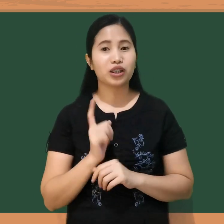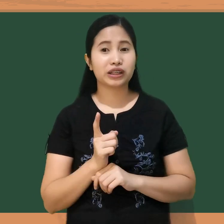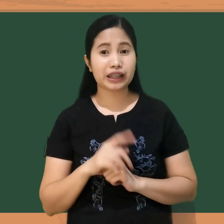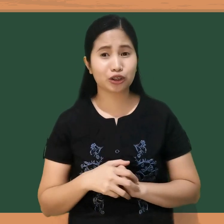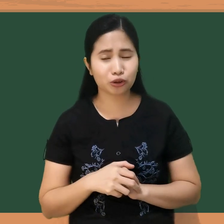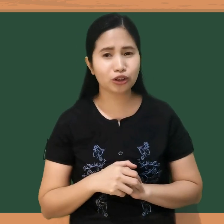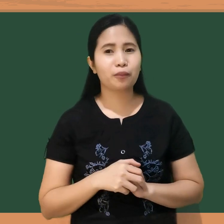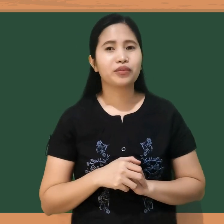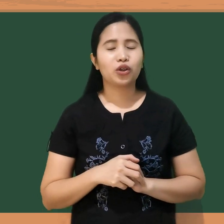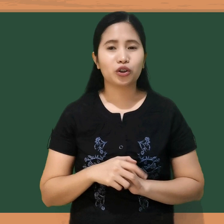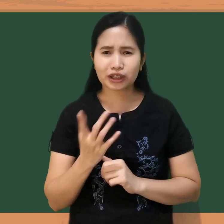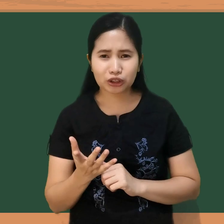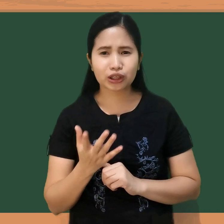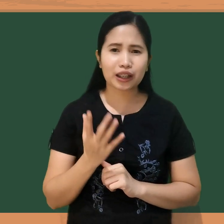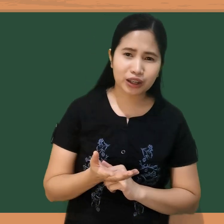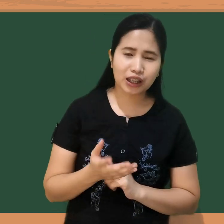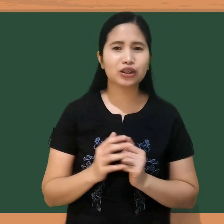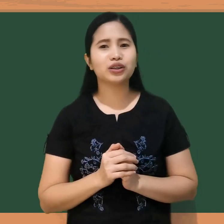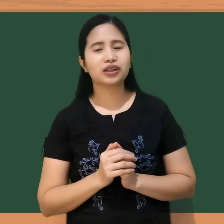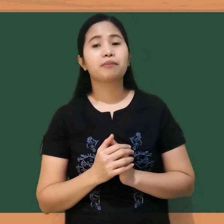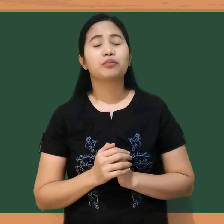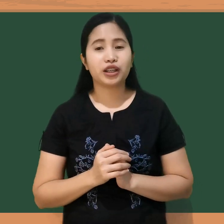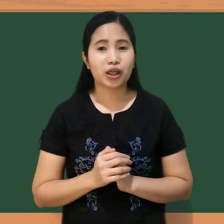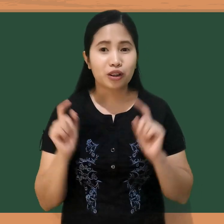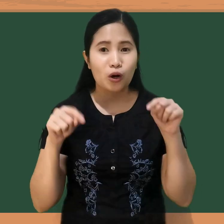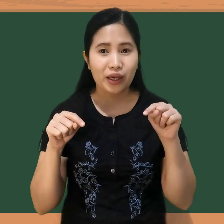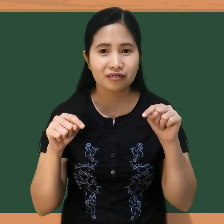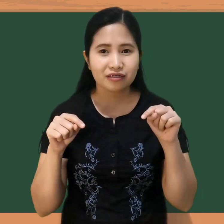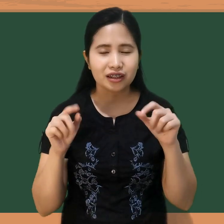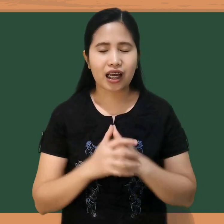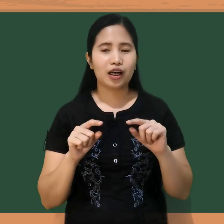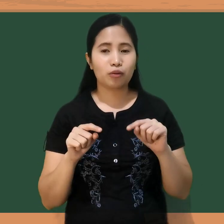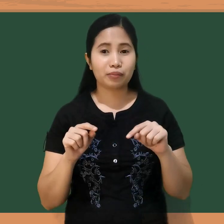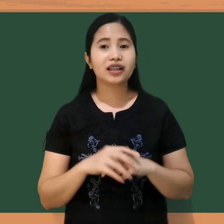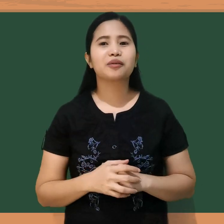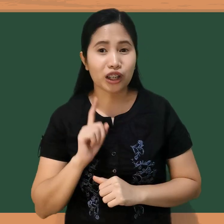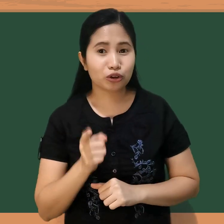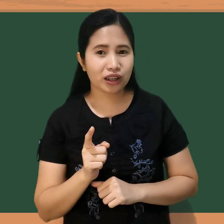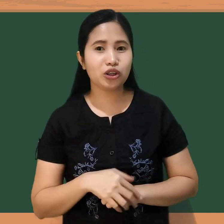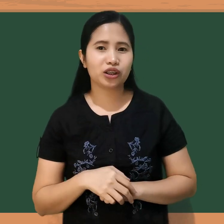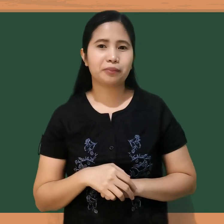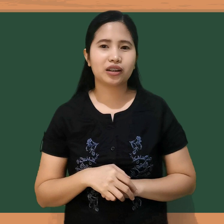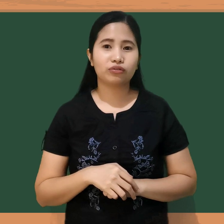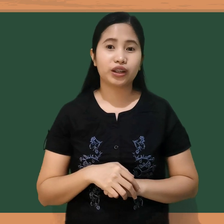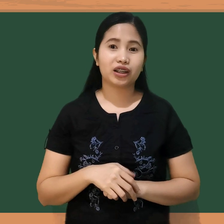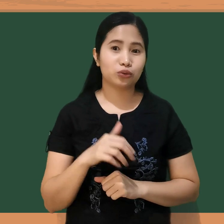pa yung suggestions or questions, clarifications, pwede kayong mag-comment sa comment box. Kung nagustuhan niyo, syempre don't forget to